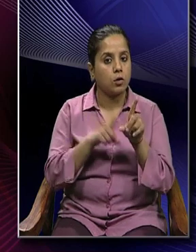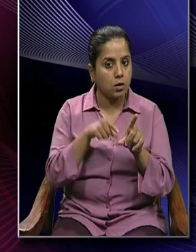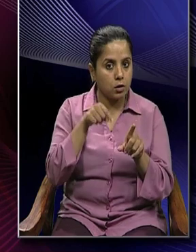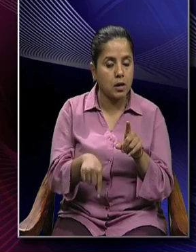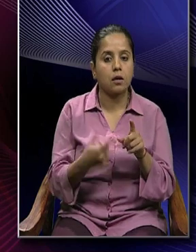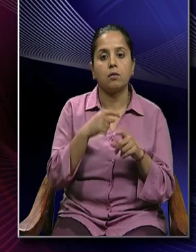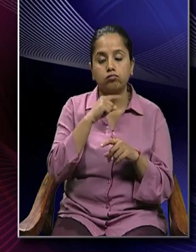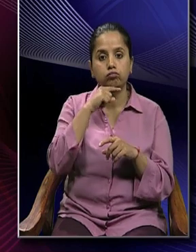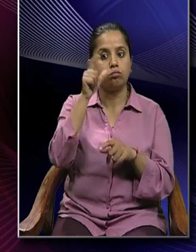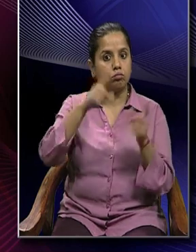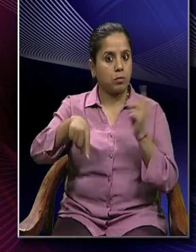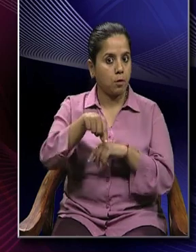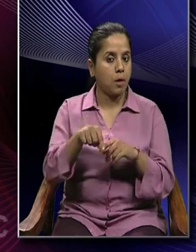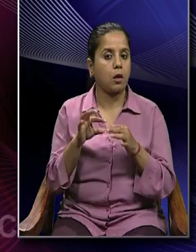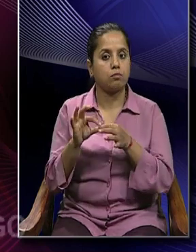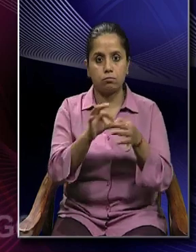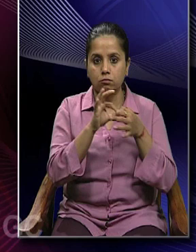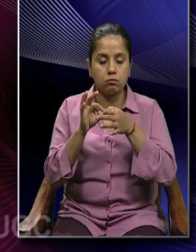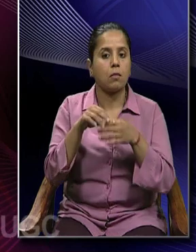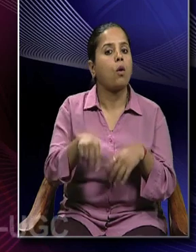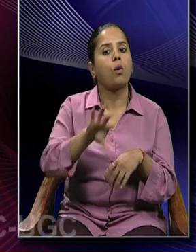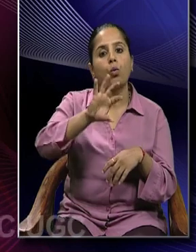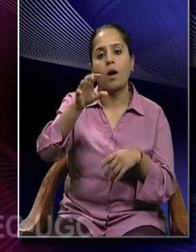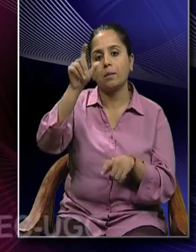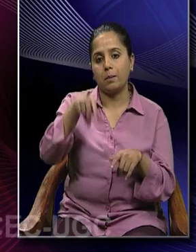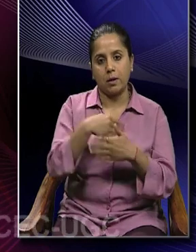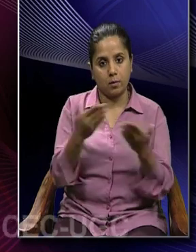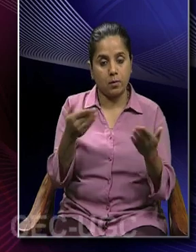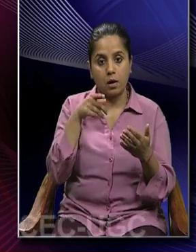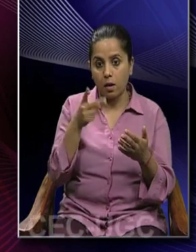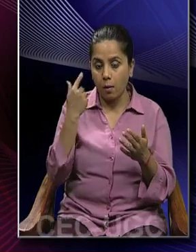of the individual and the unity of the nation. So these kinds of